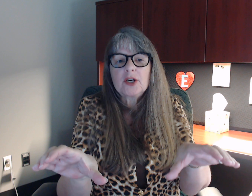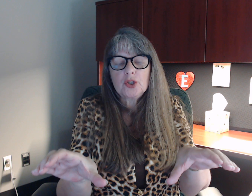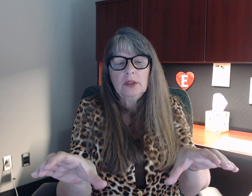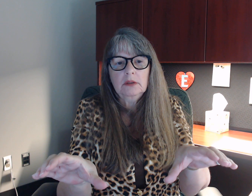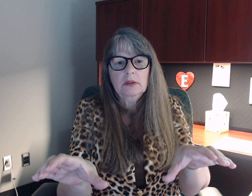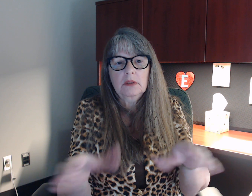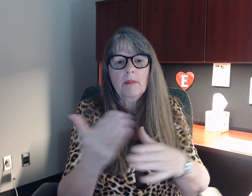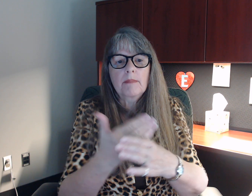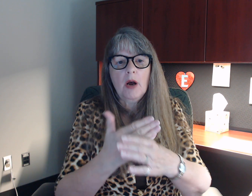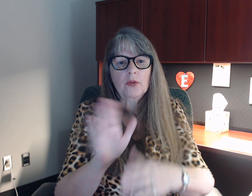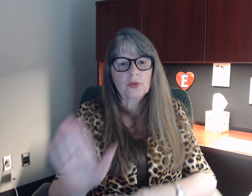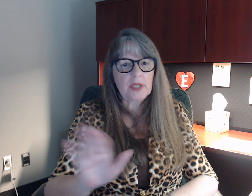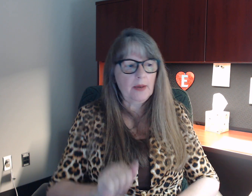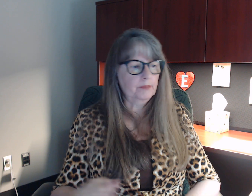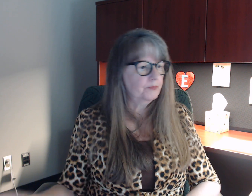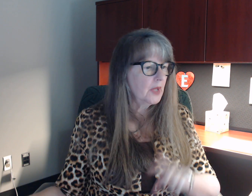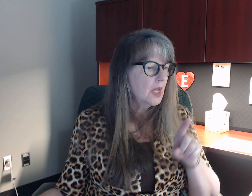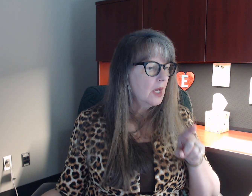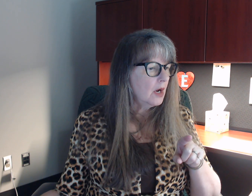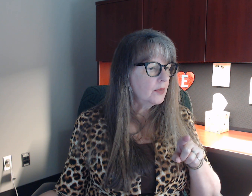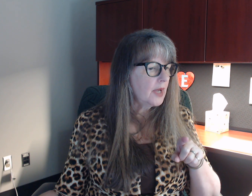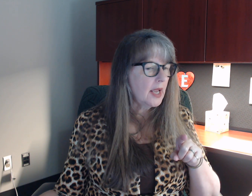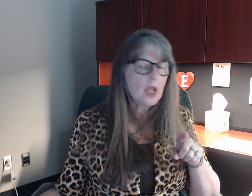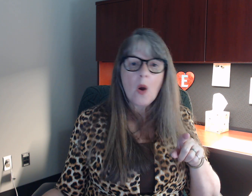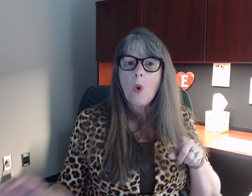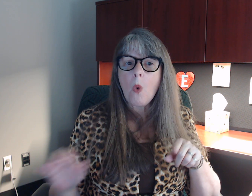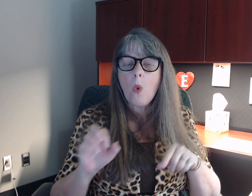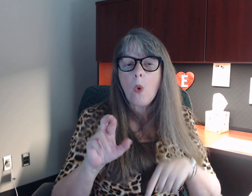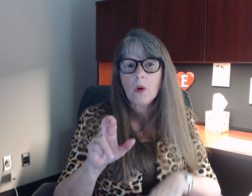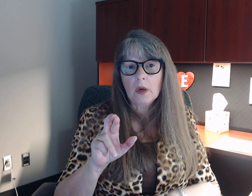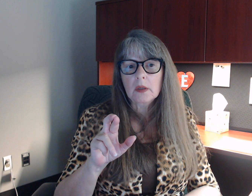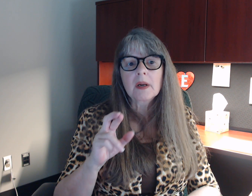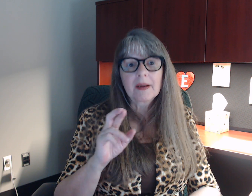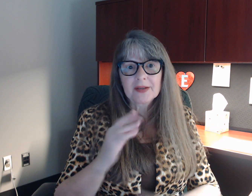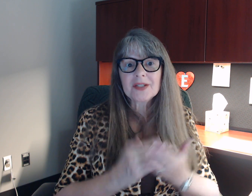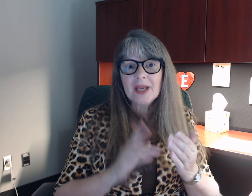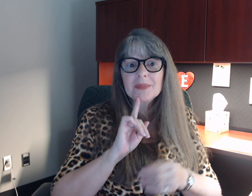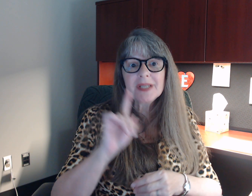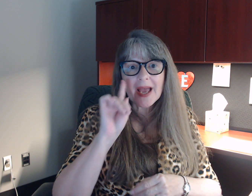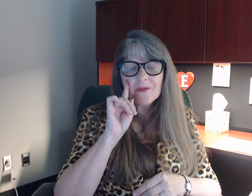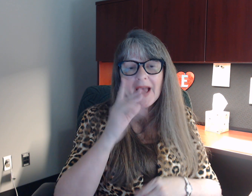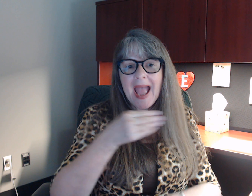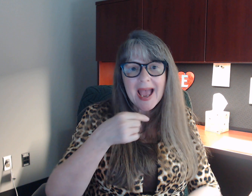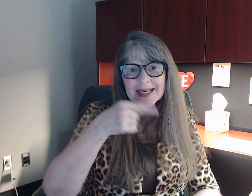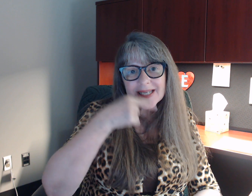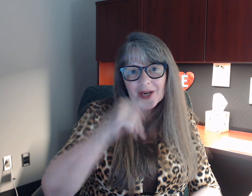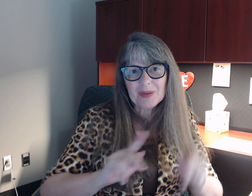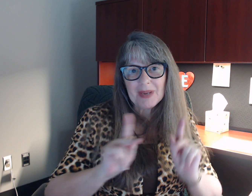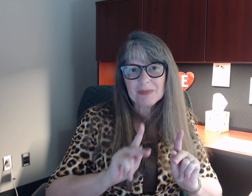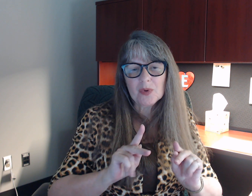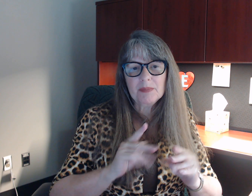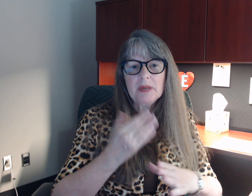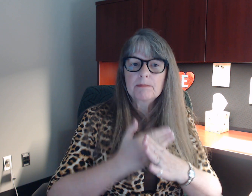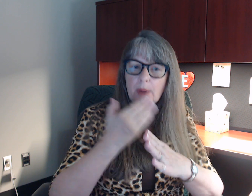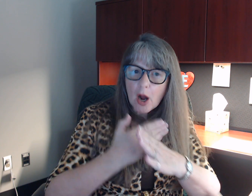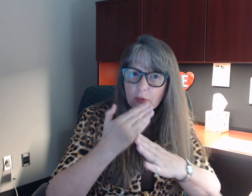action bothers them. Okay. Or some deaf and hearing people would be